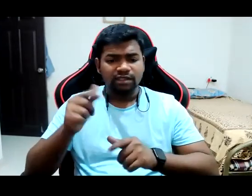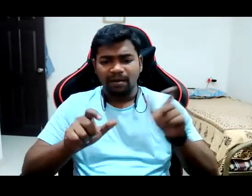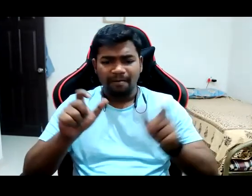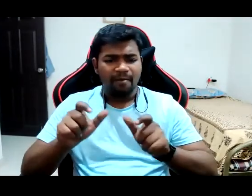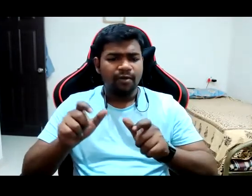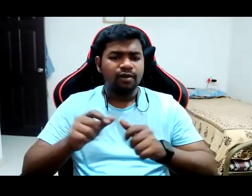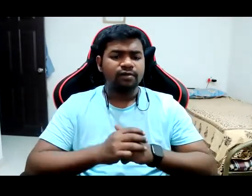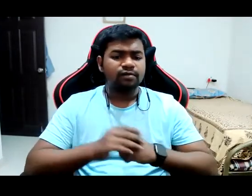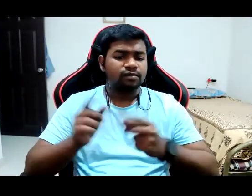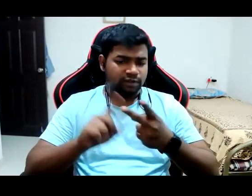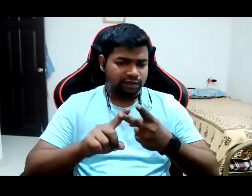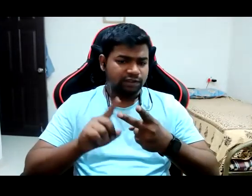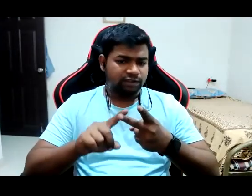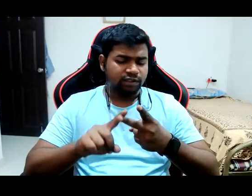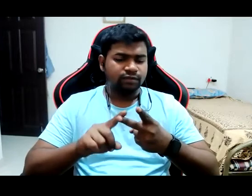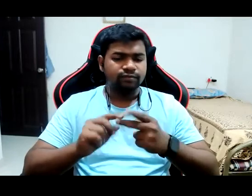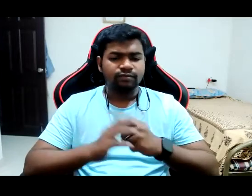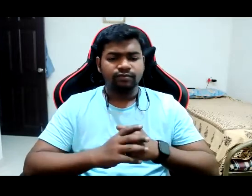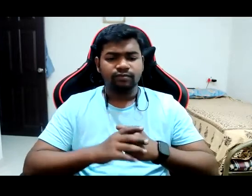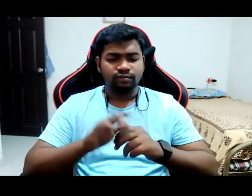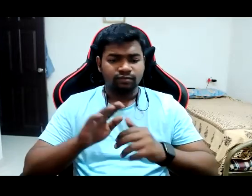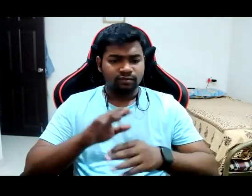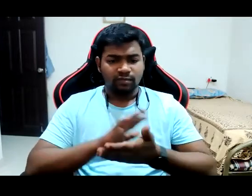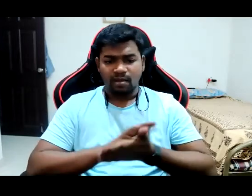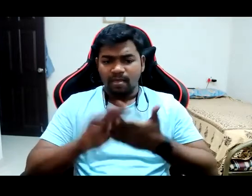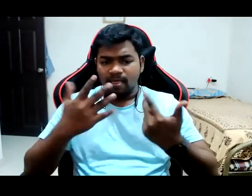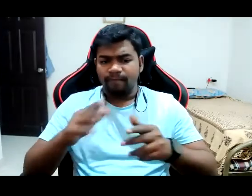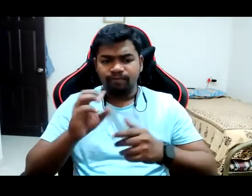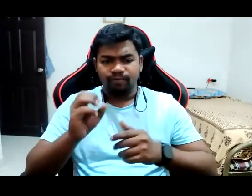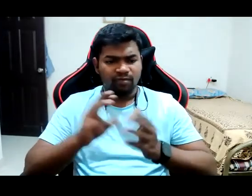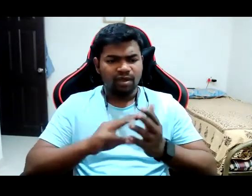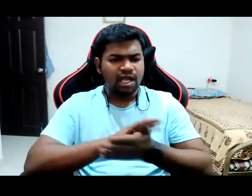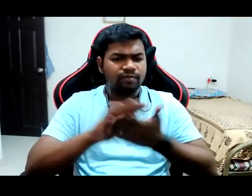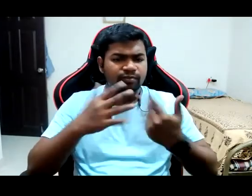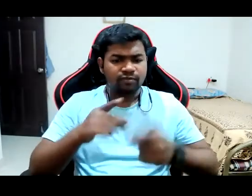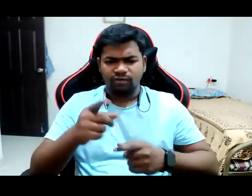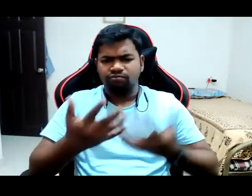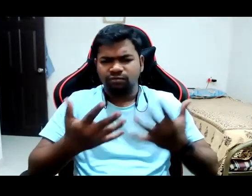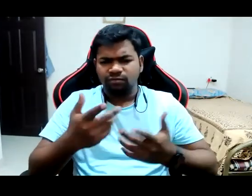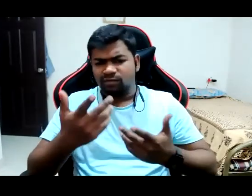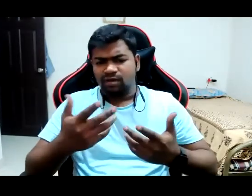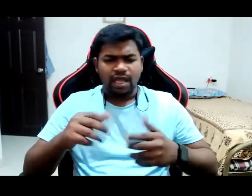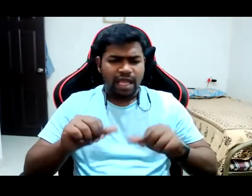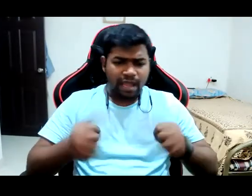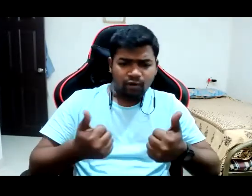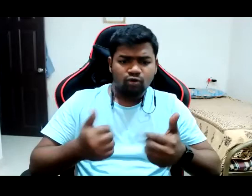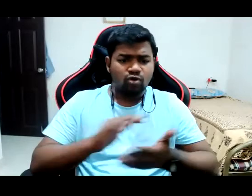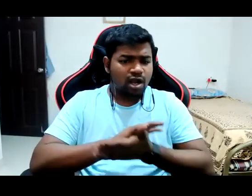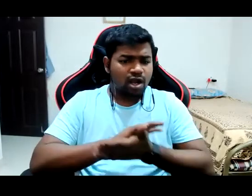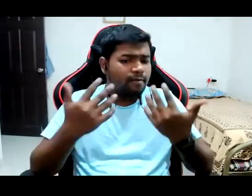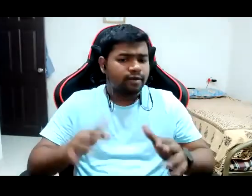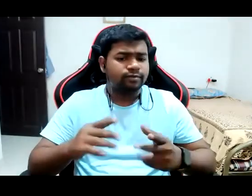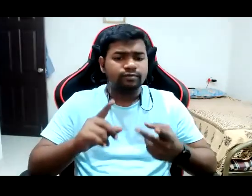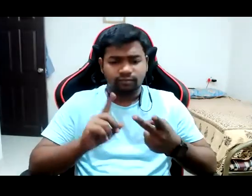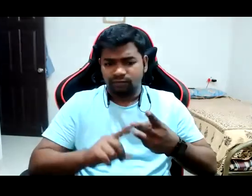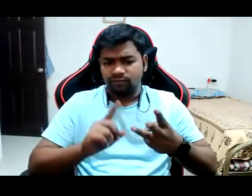kind of the second criteria. Completion is the third one. So whether you were able to complete what you thought you would be able to complete, that's kind of the third